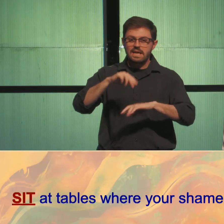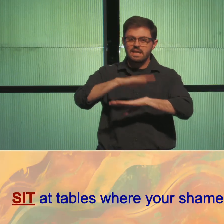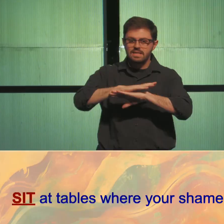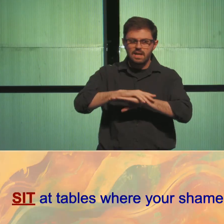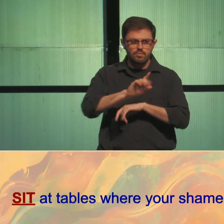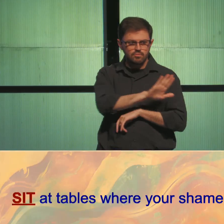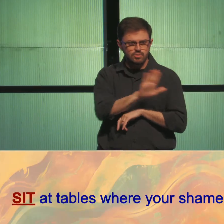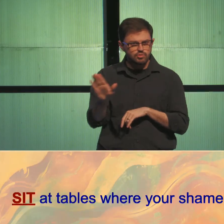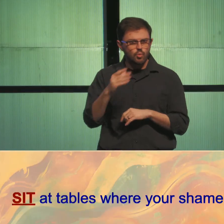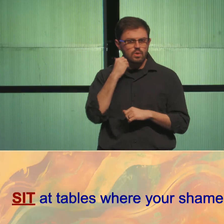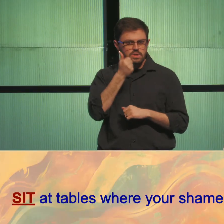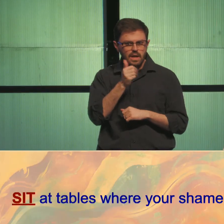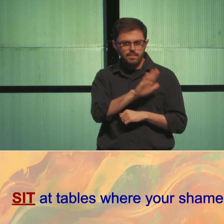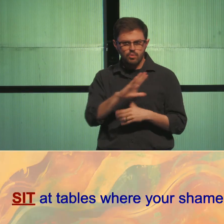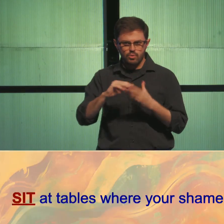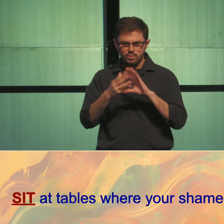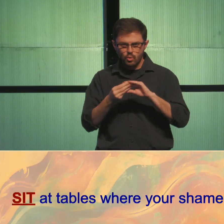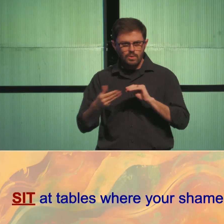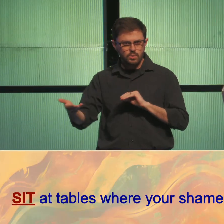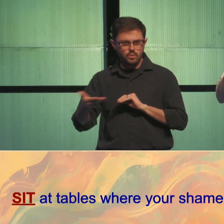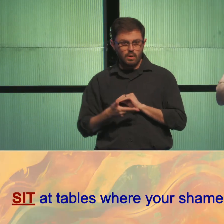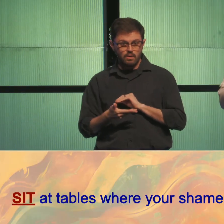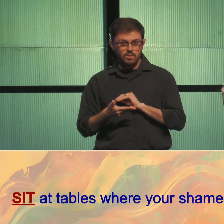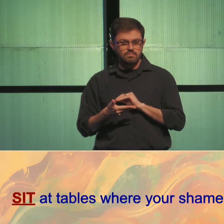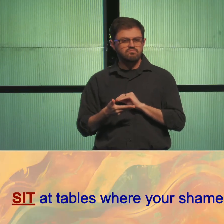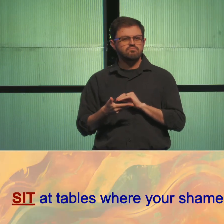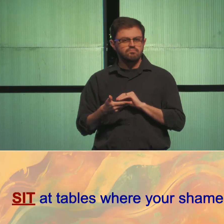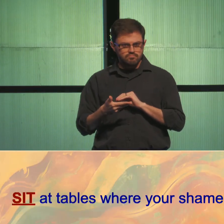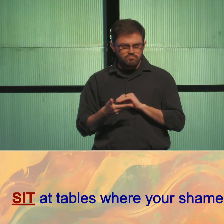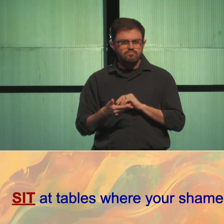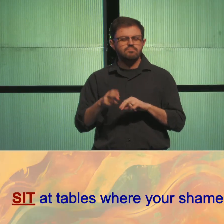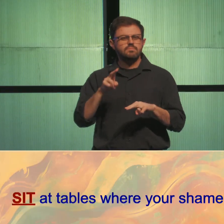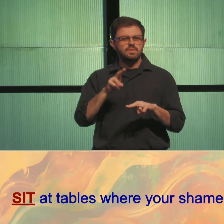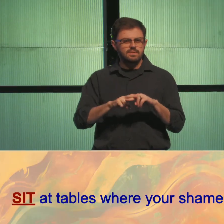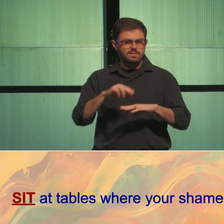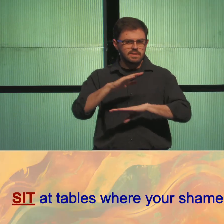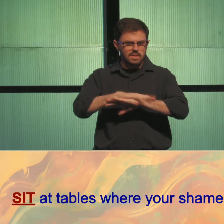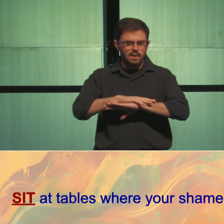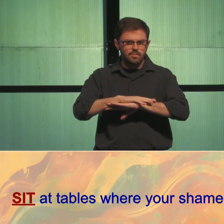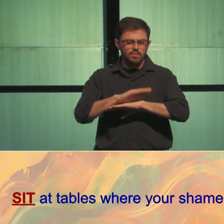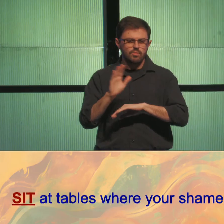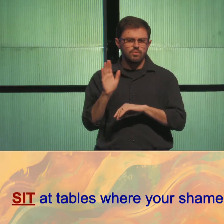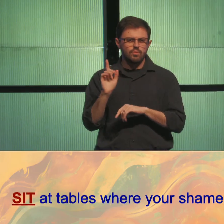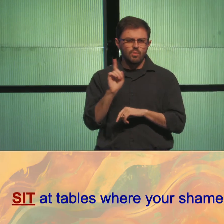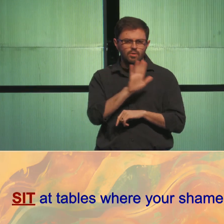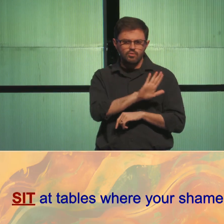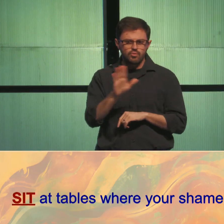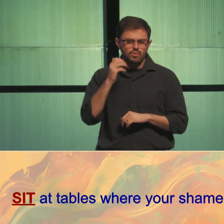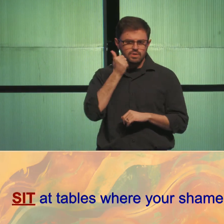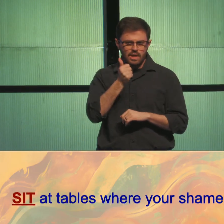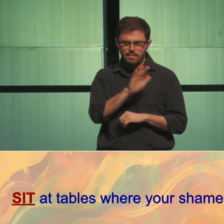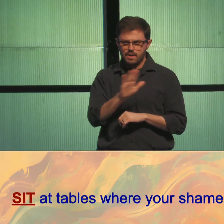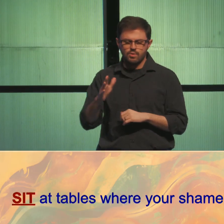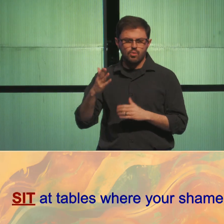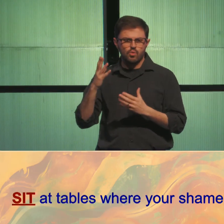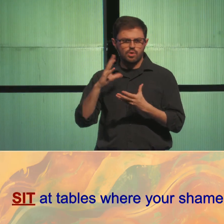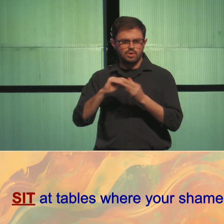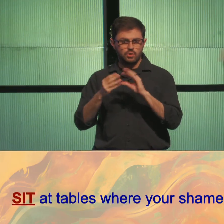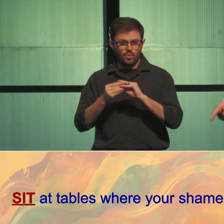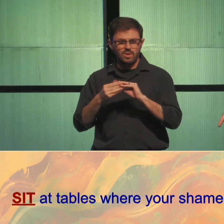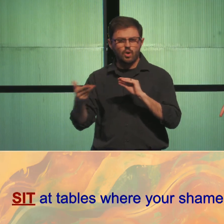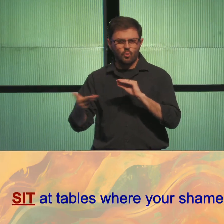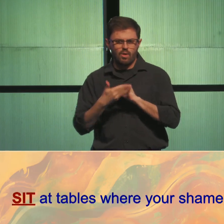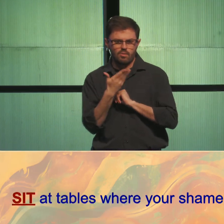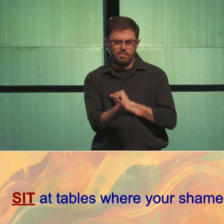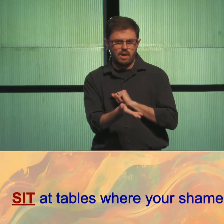stories are welcome. Sit at tables where your shame and your stories are welcome. Do